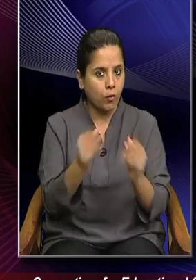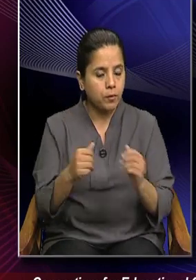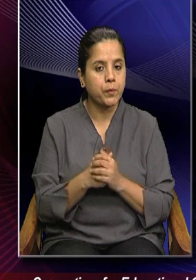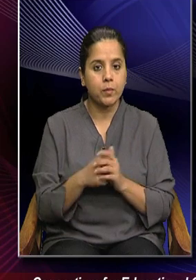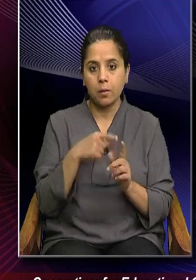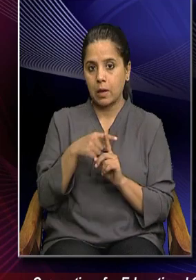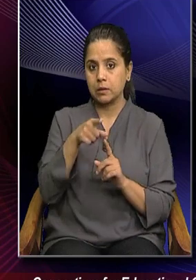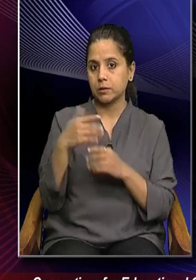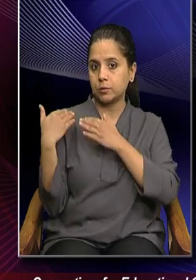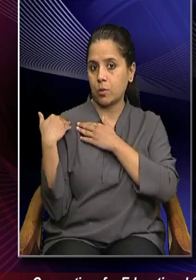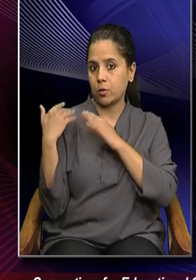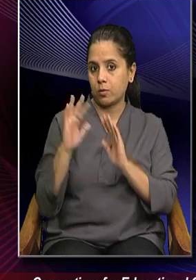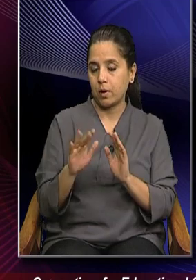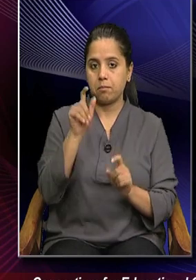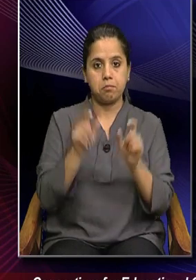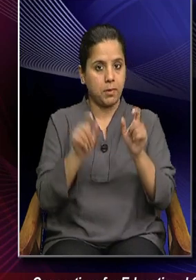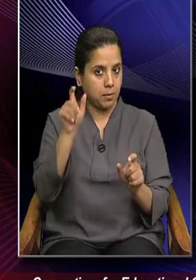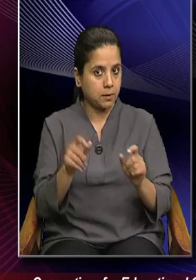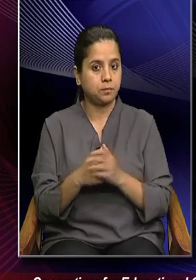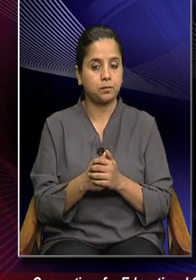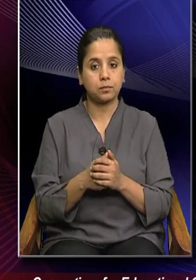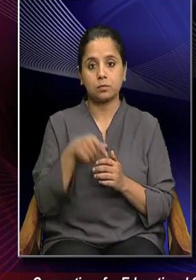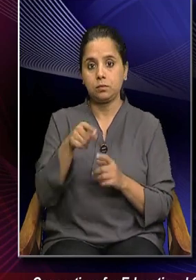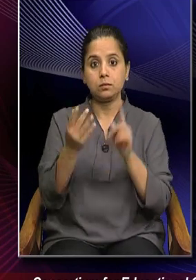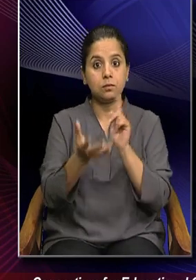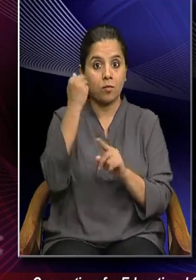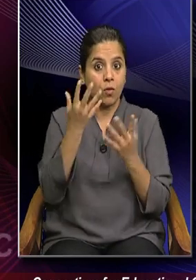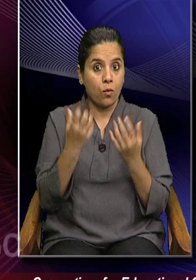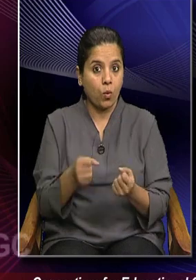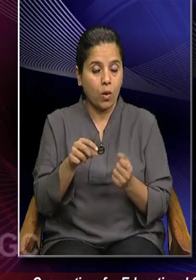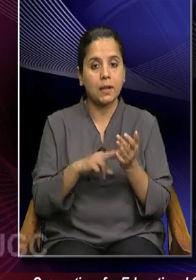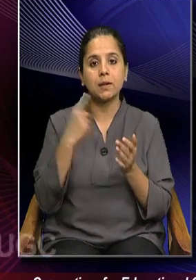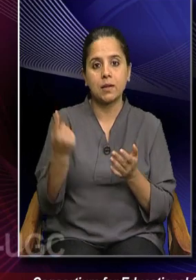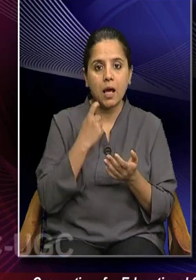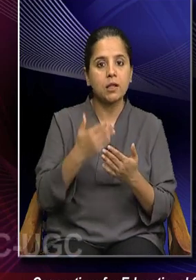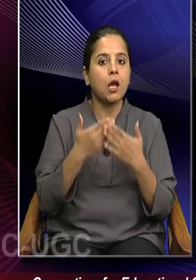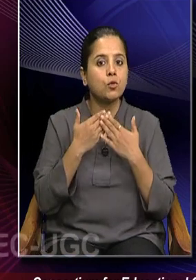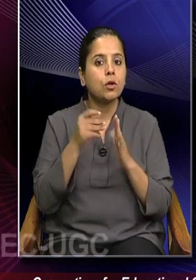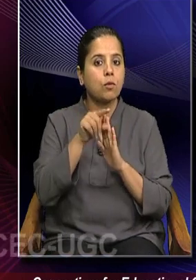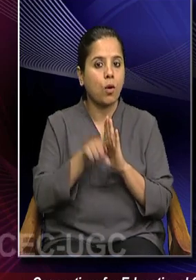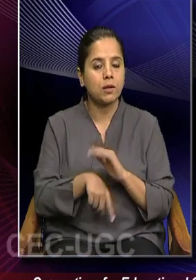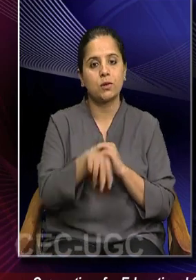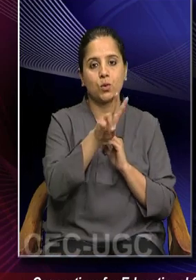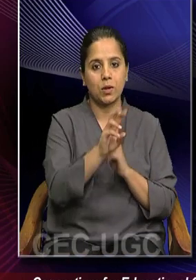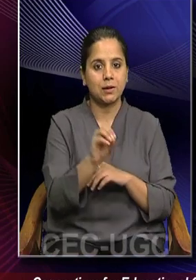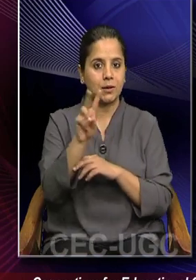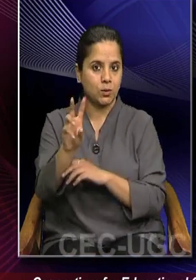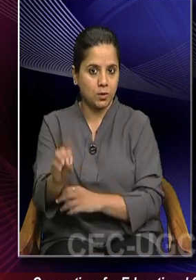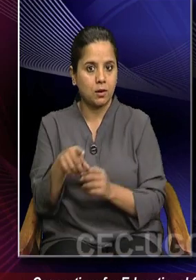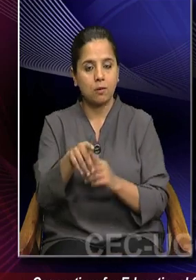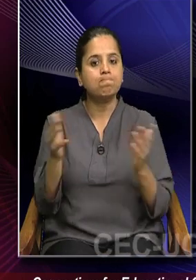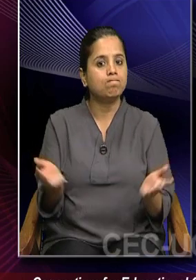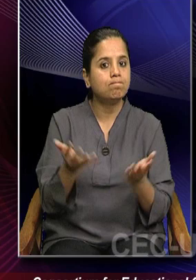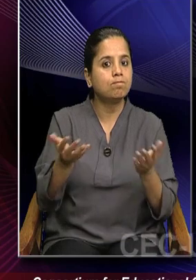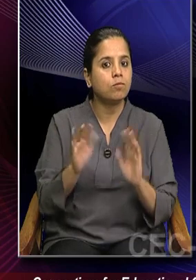and responsible citizens. And to achieve this, the National Education Policy 2020